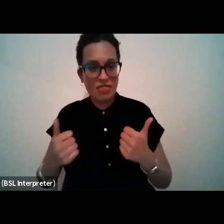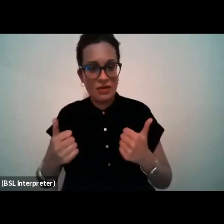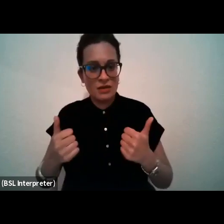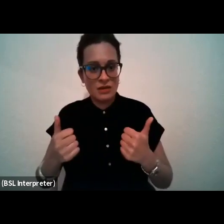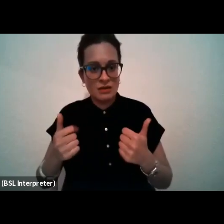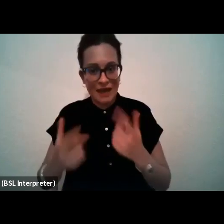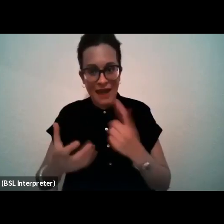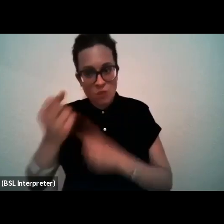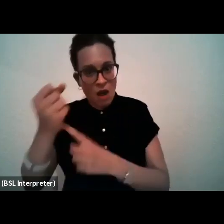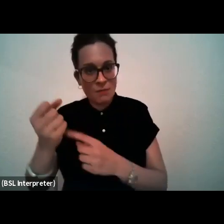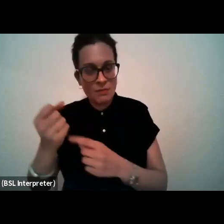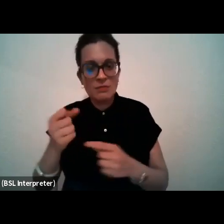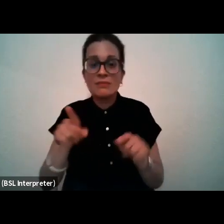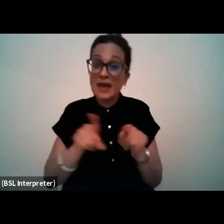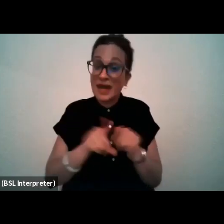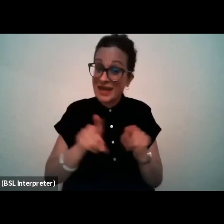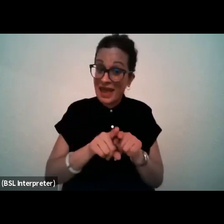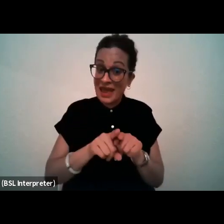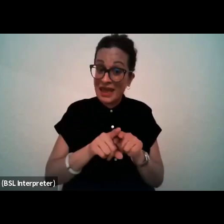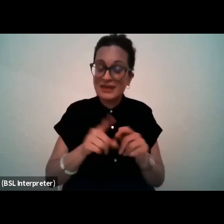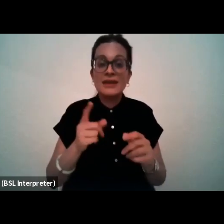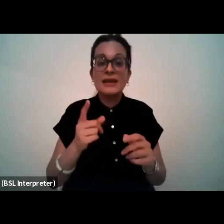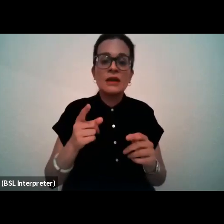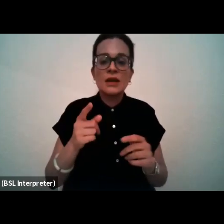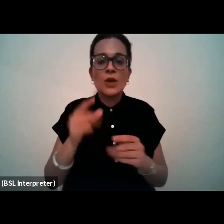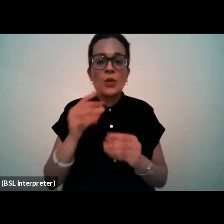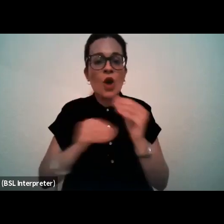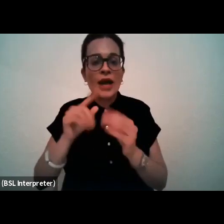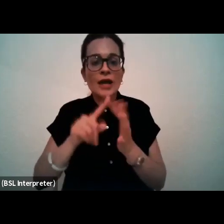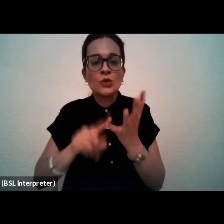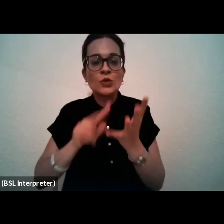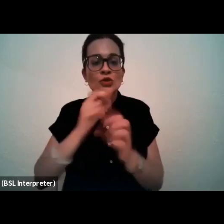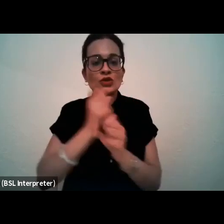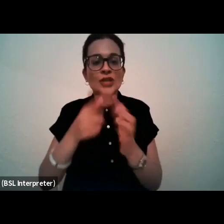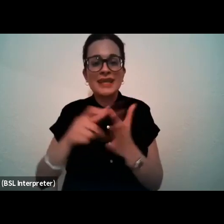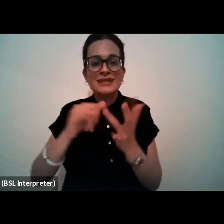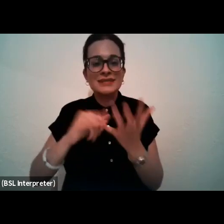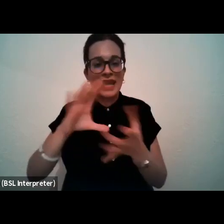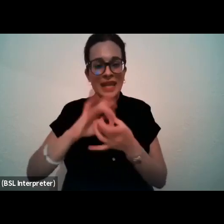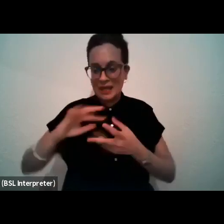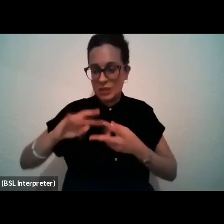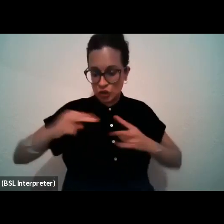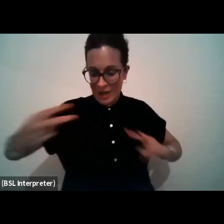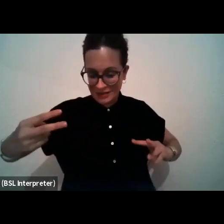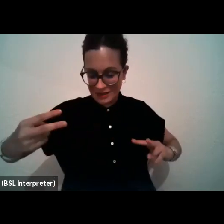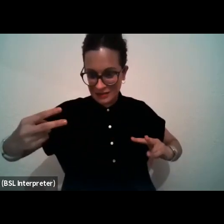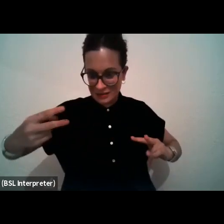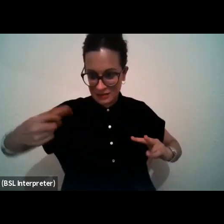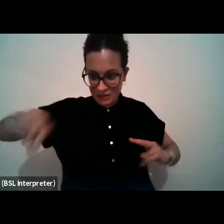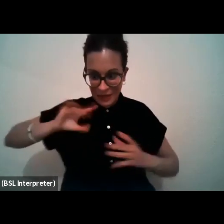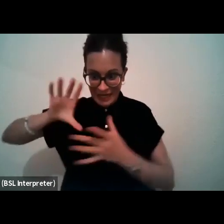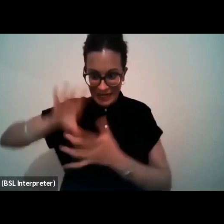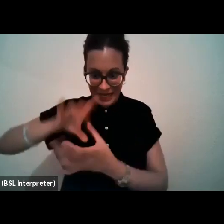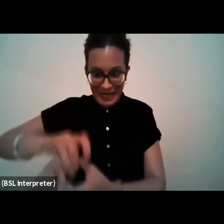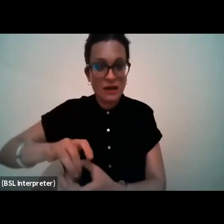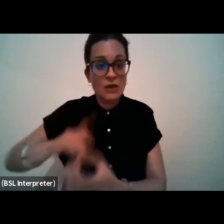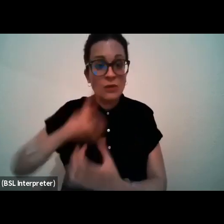kind of eugenicist ideal that it may have something to do with our genetics is also completely false. All of these can be tied back